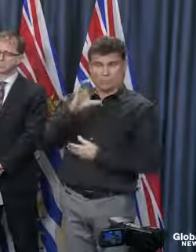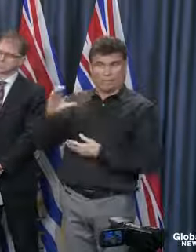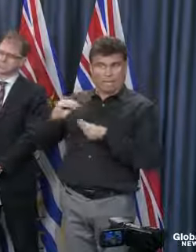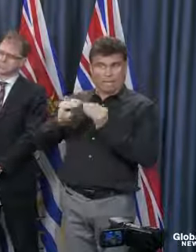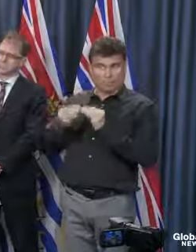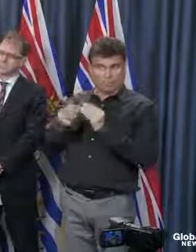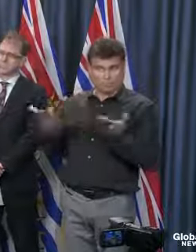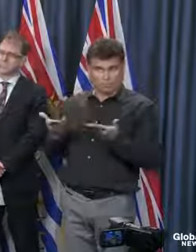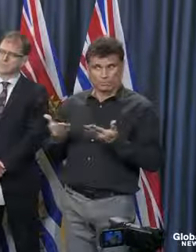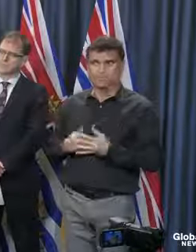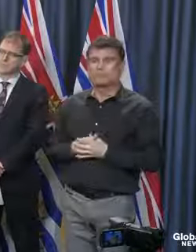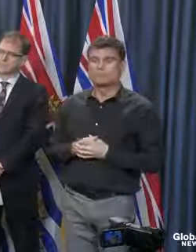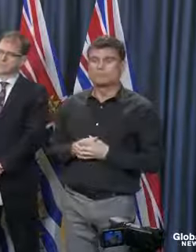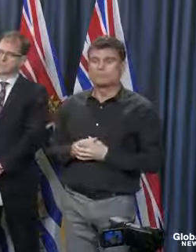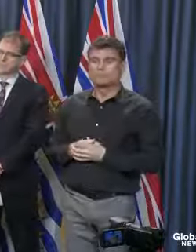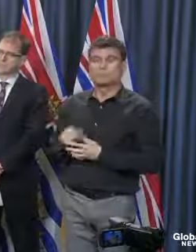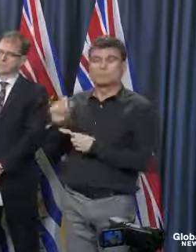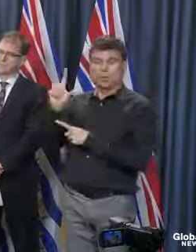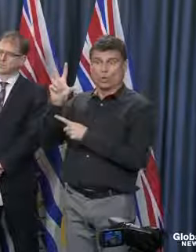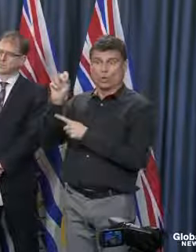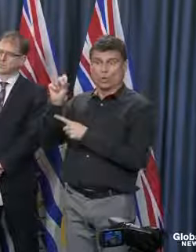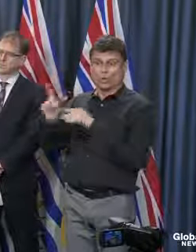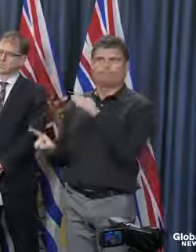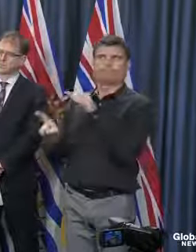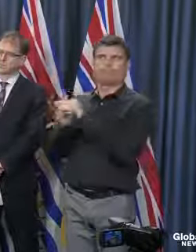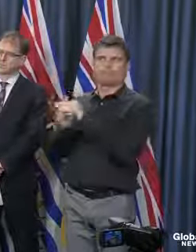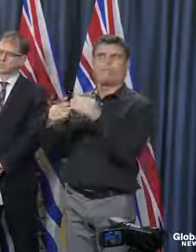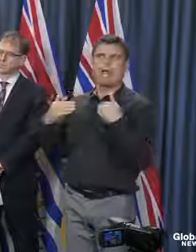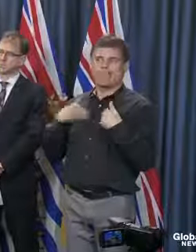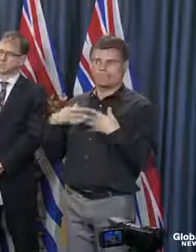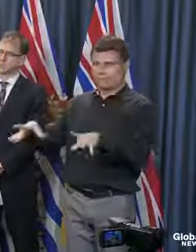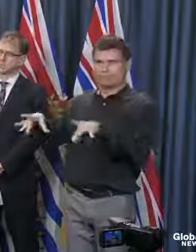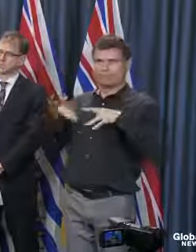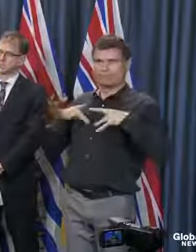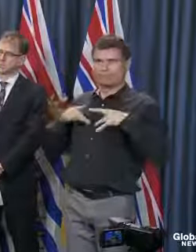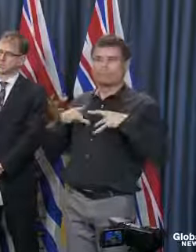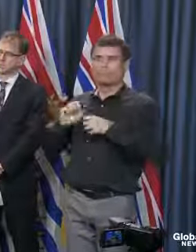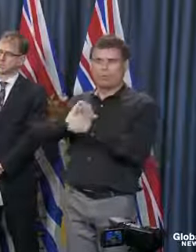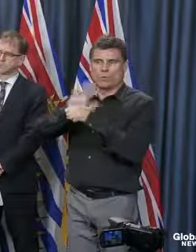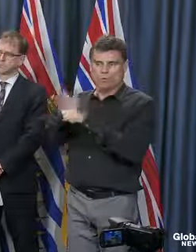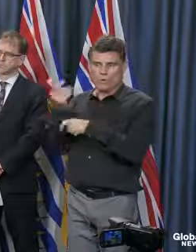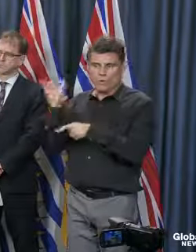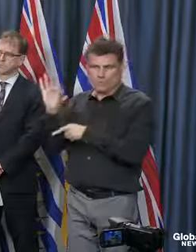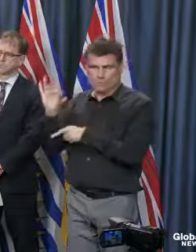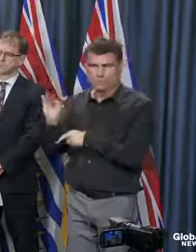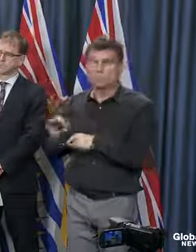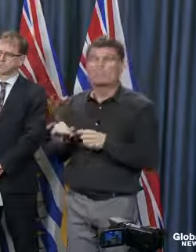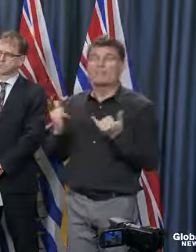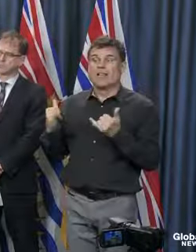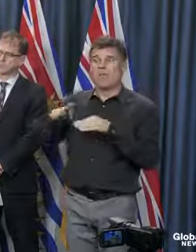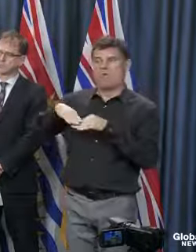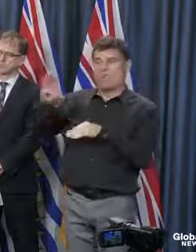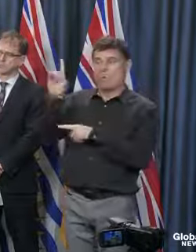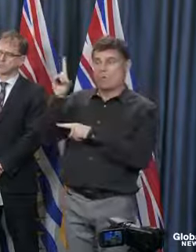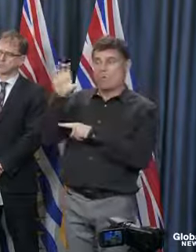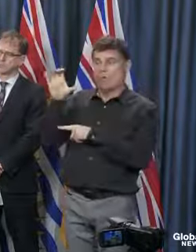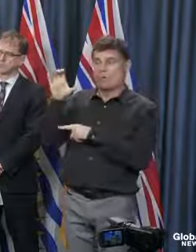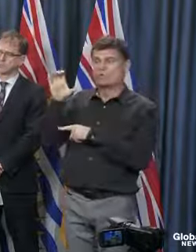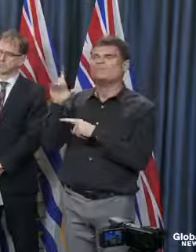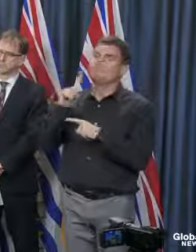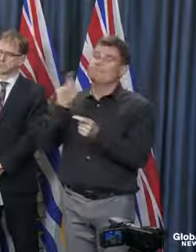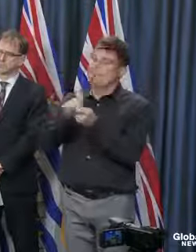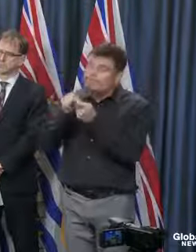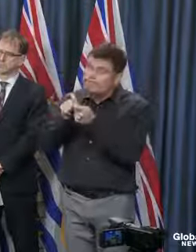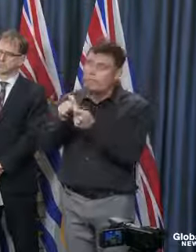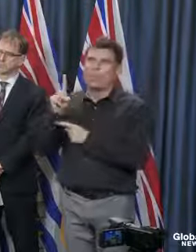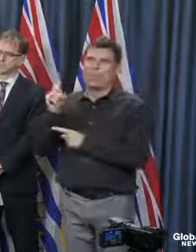had 30 additional cases identified to bring our total up over 100 to 103 people who've had